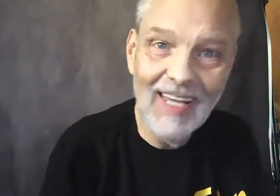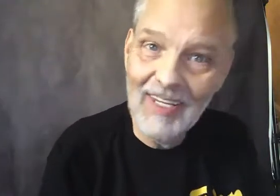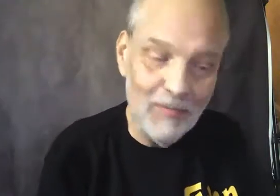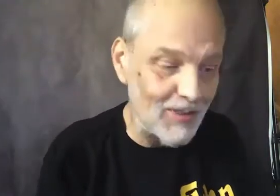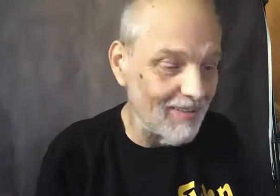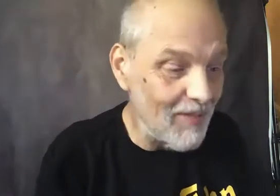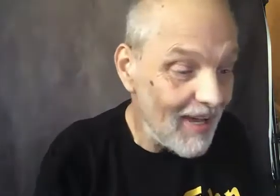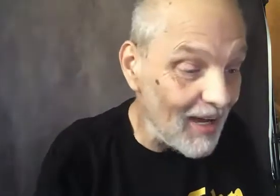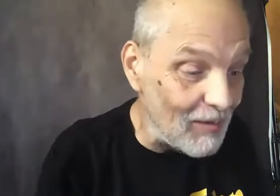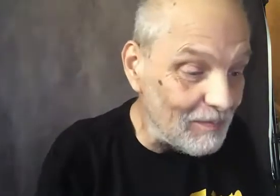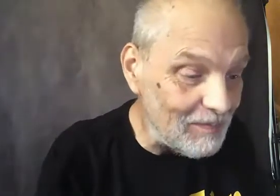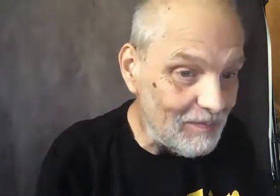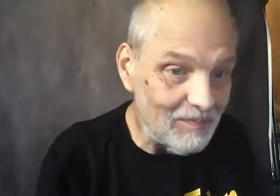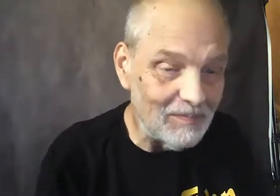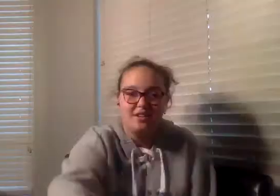like music. Um,